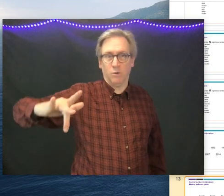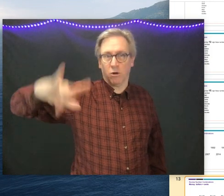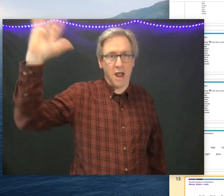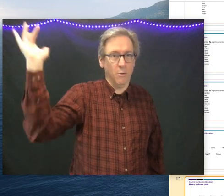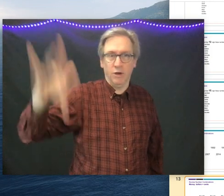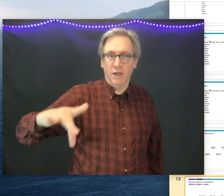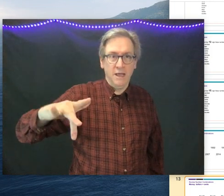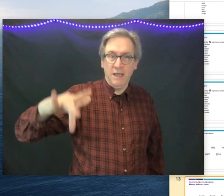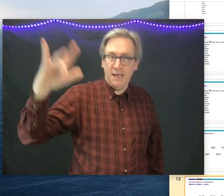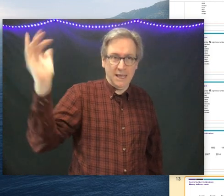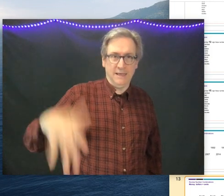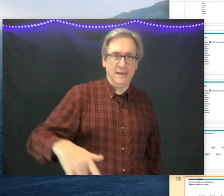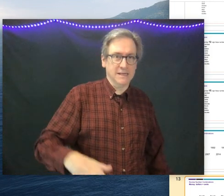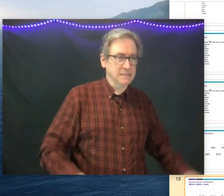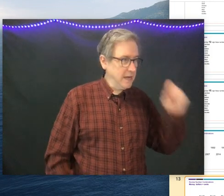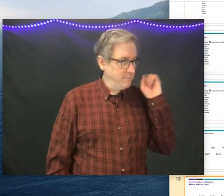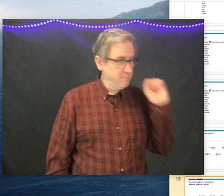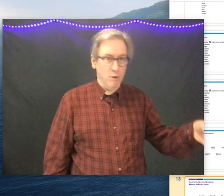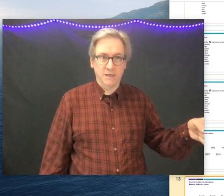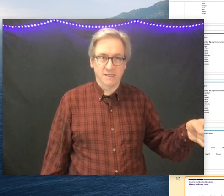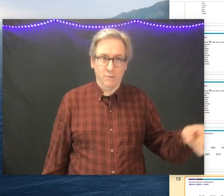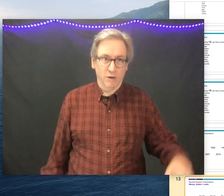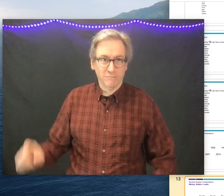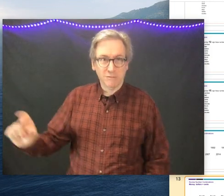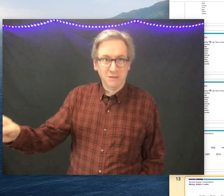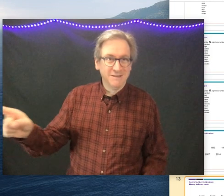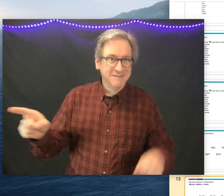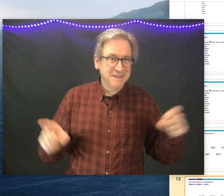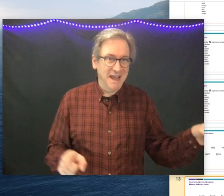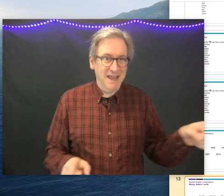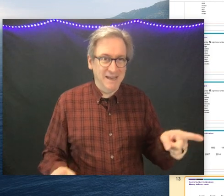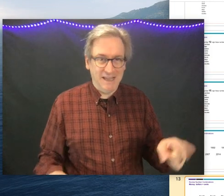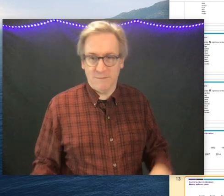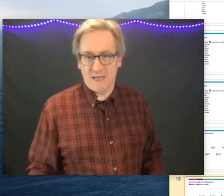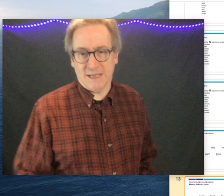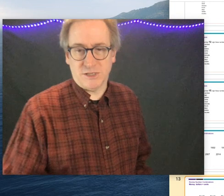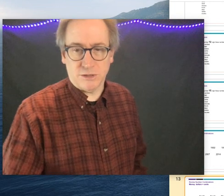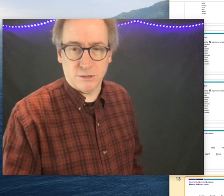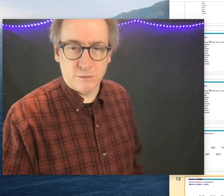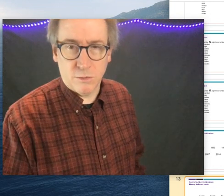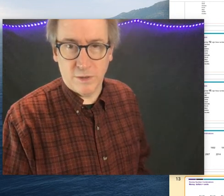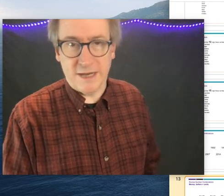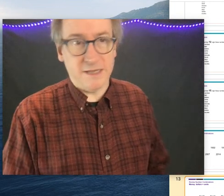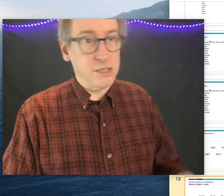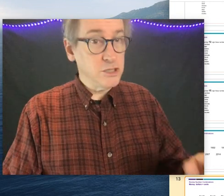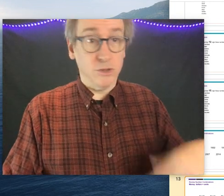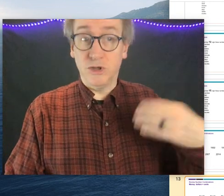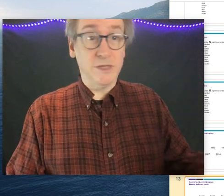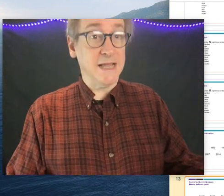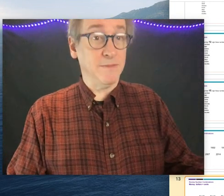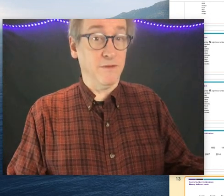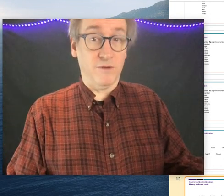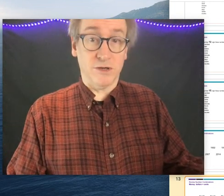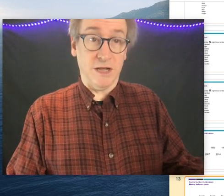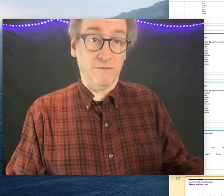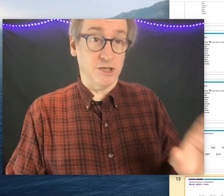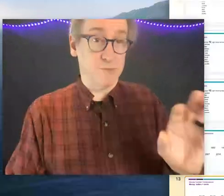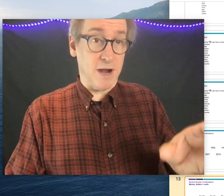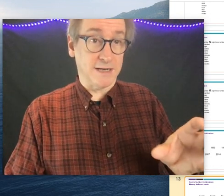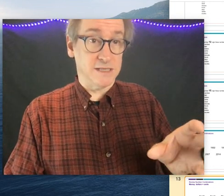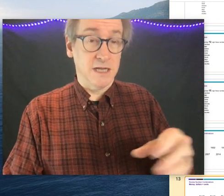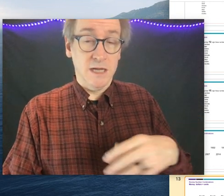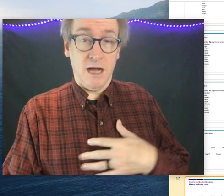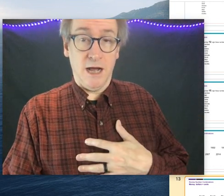random thing where I would hit the next slide, point to someone, and get them to answer what that is. So do the same thing for yourself.